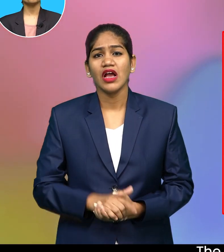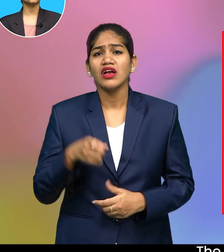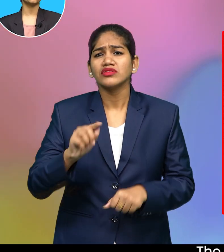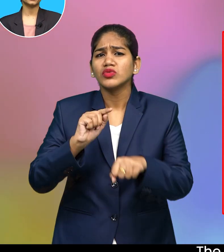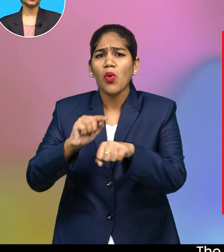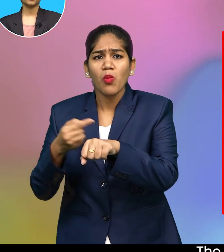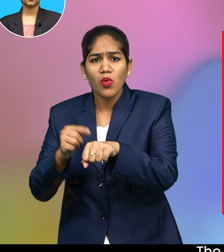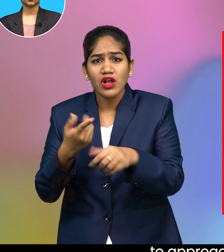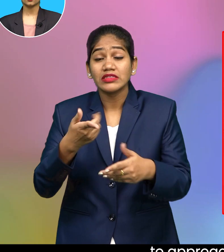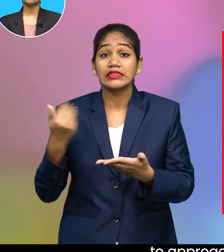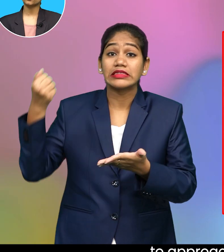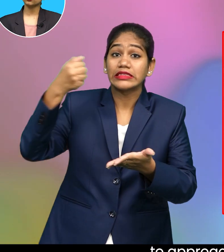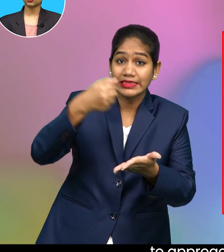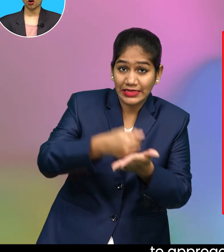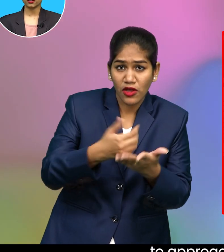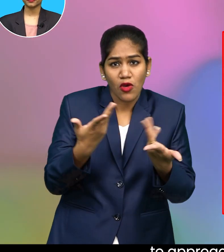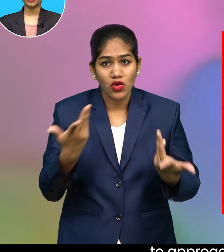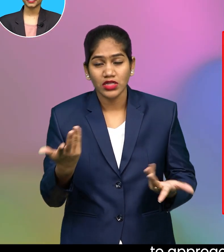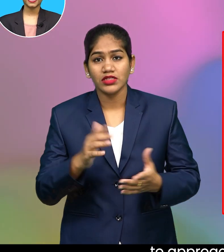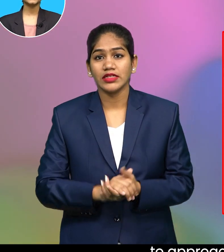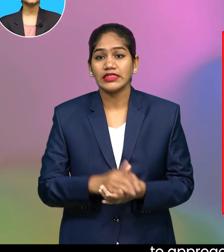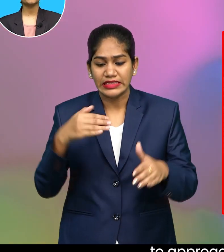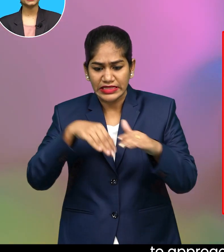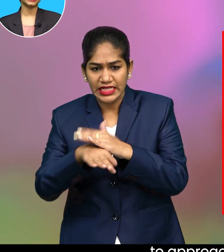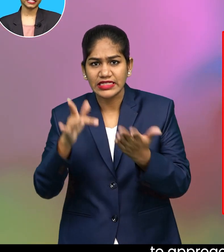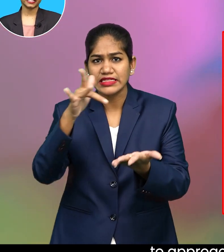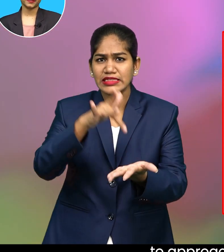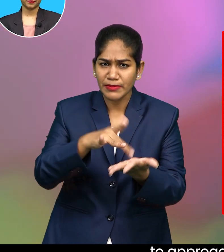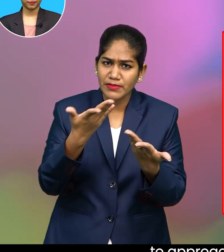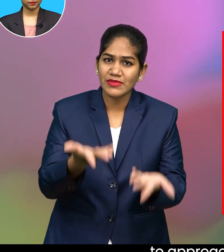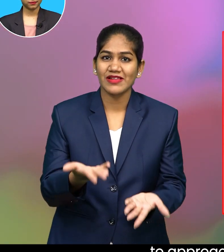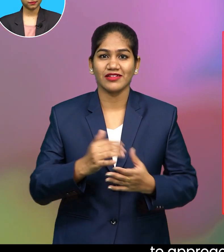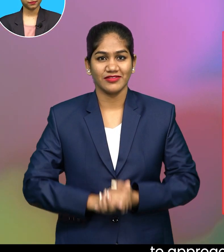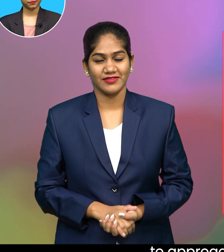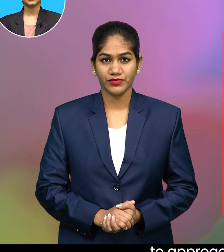The opportunity to approach or enter a place.